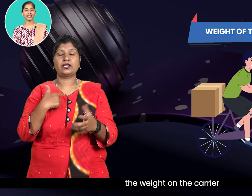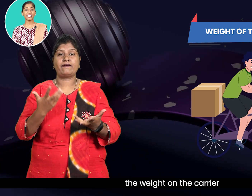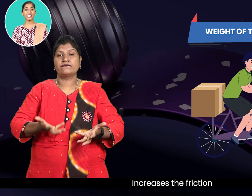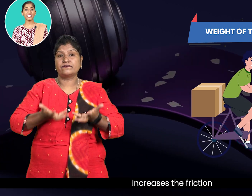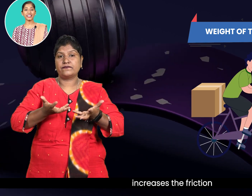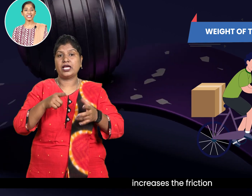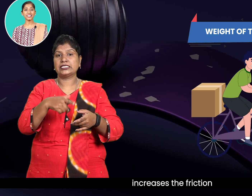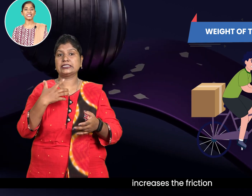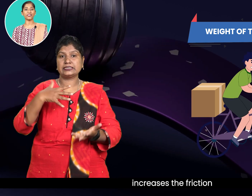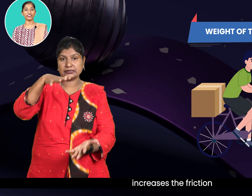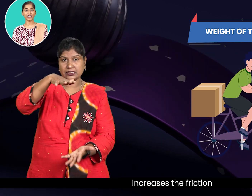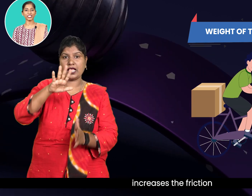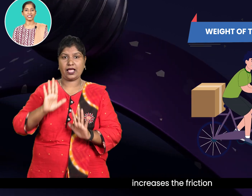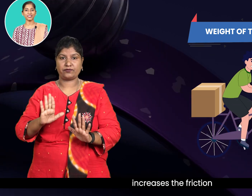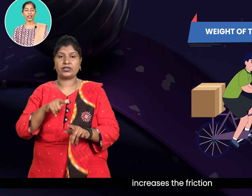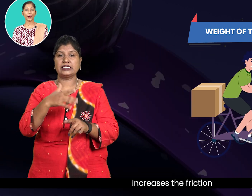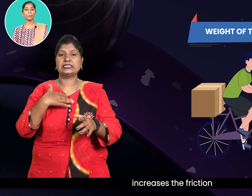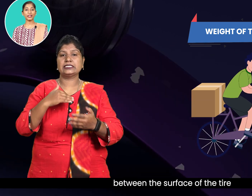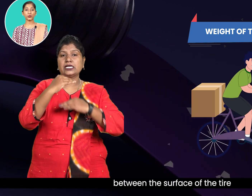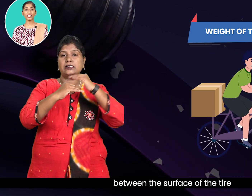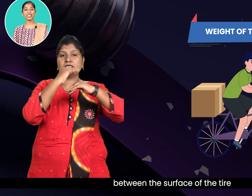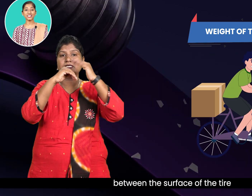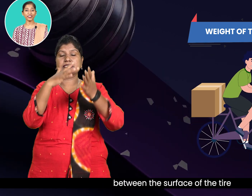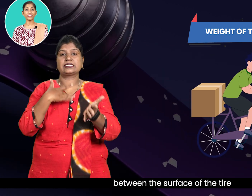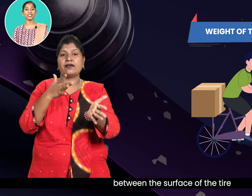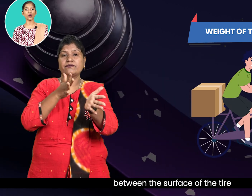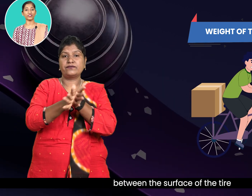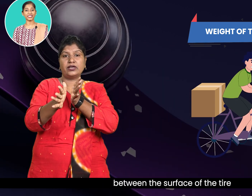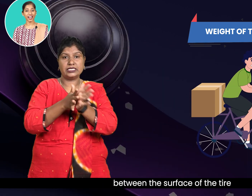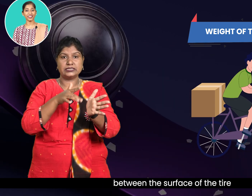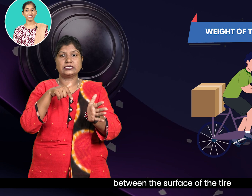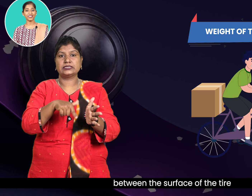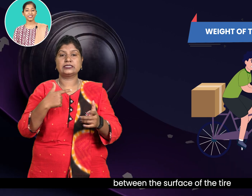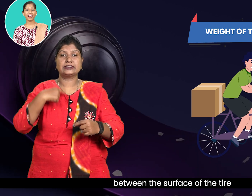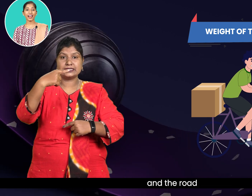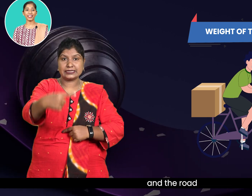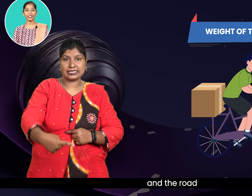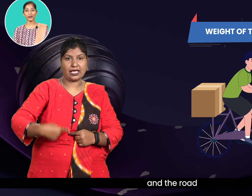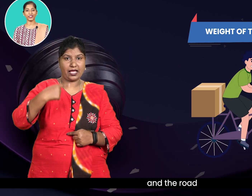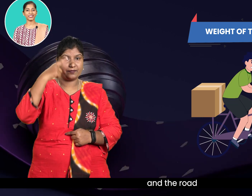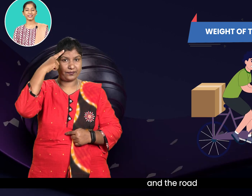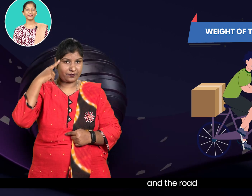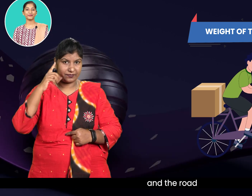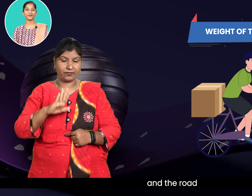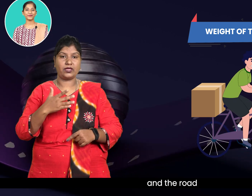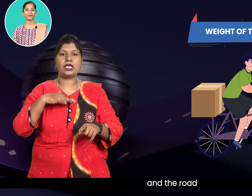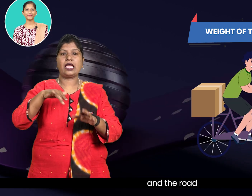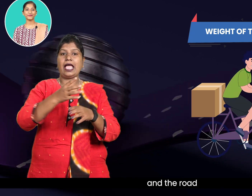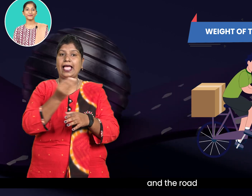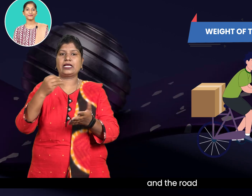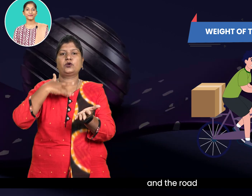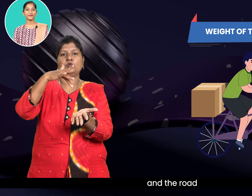carrier increases the friction between the surface of the tire and the road.